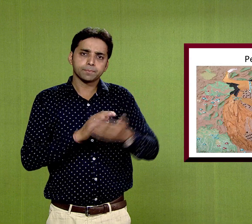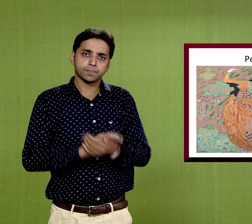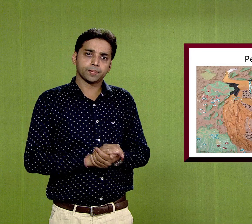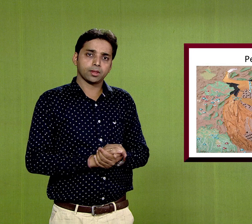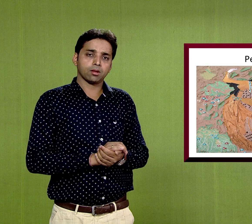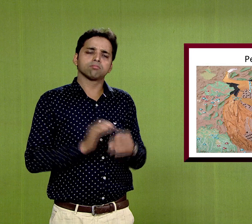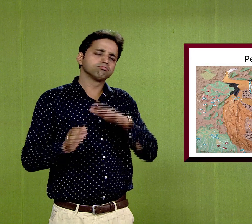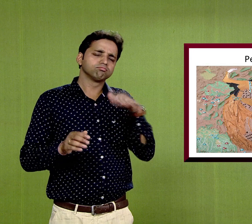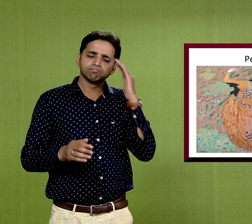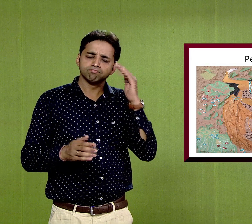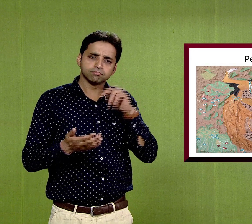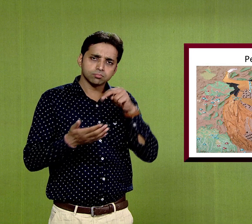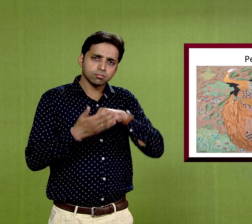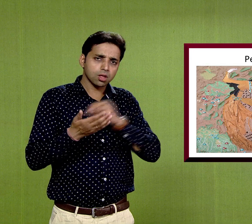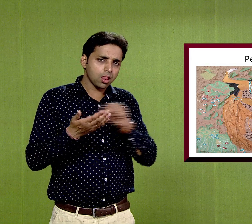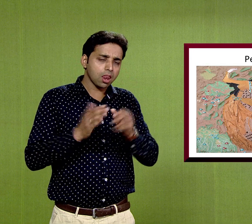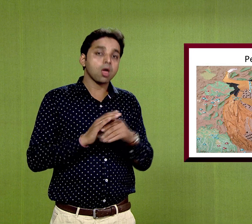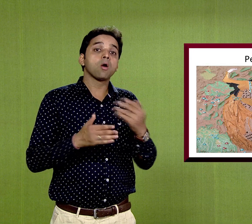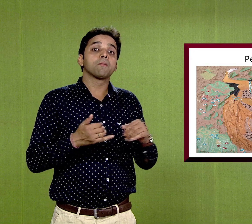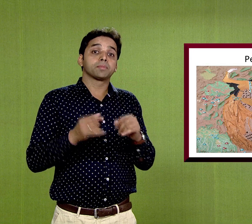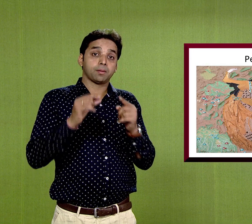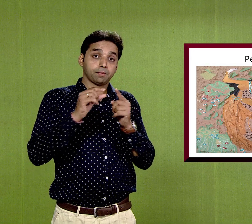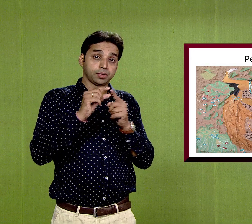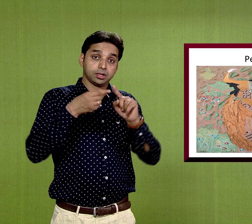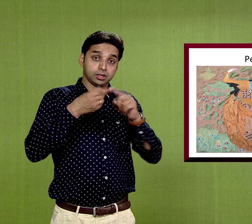we notice the Persian